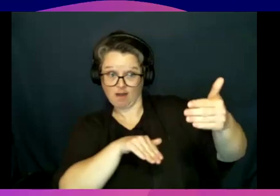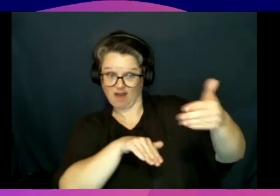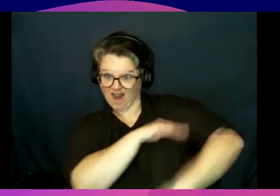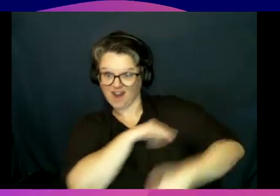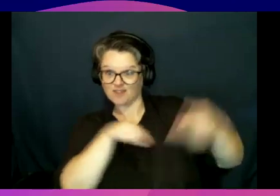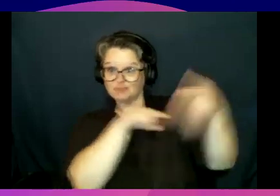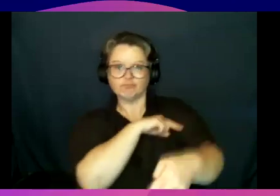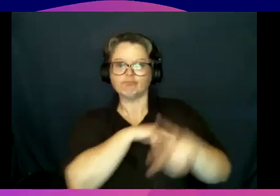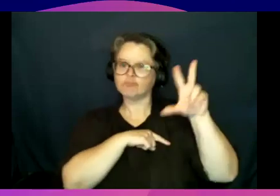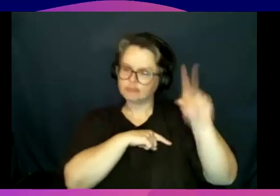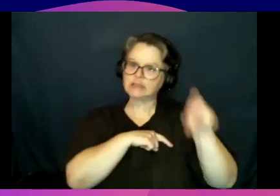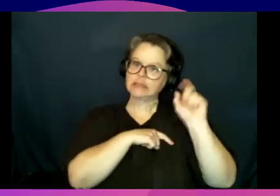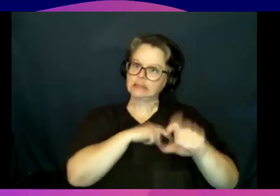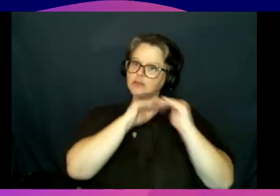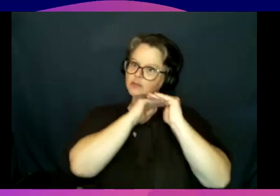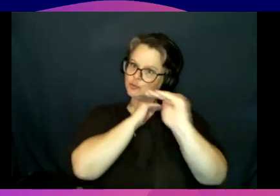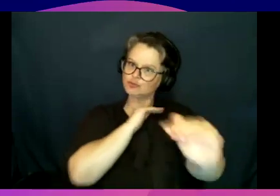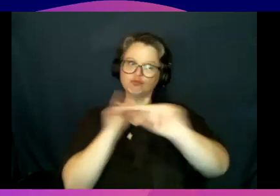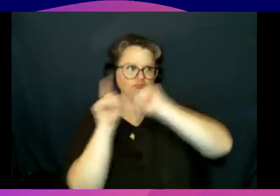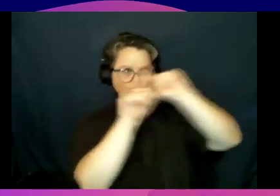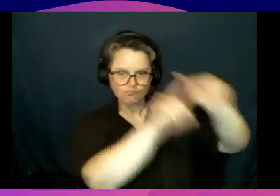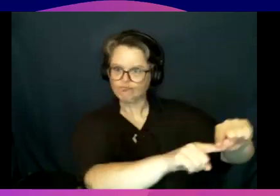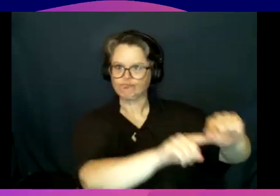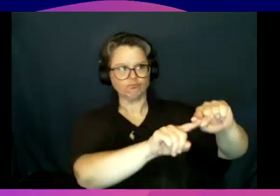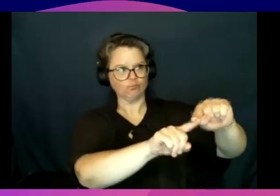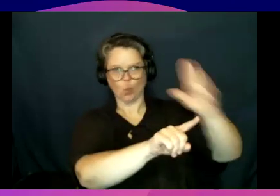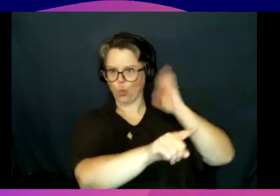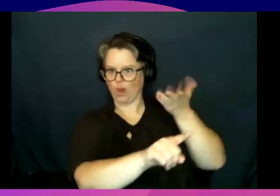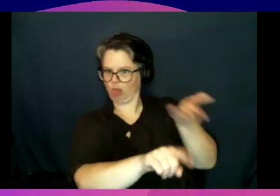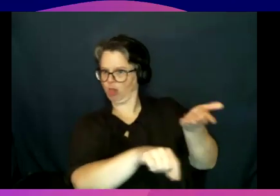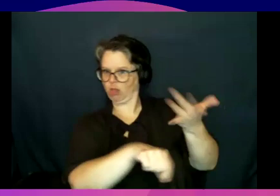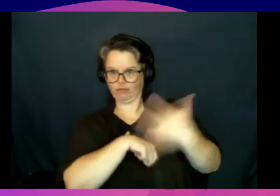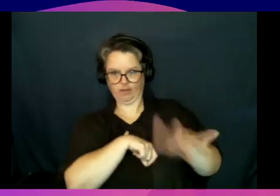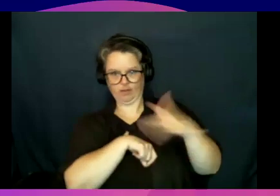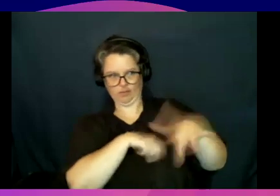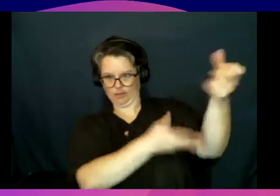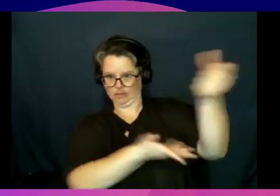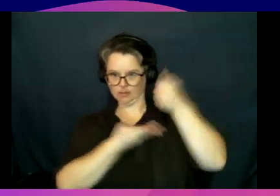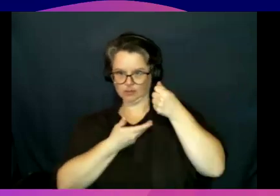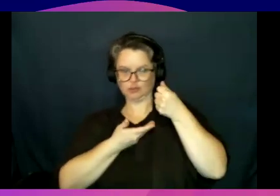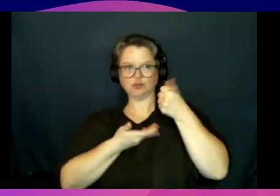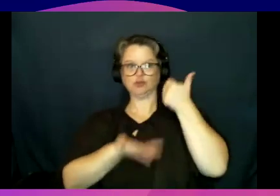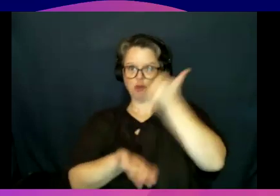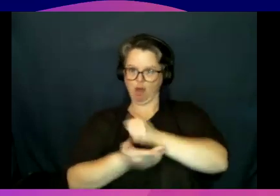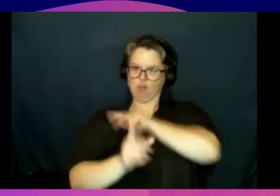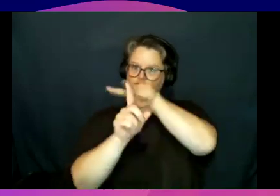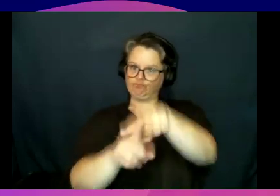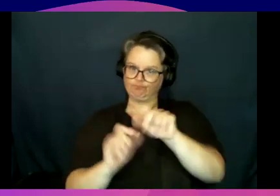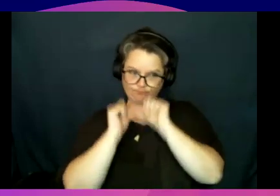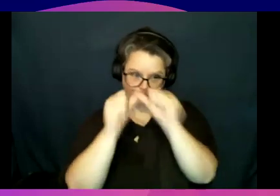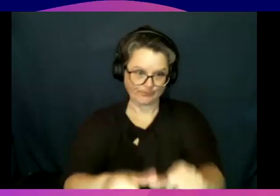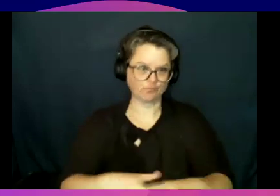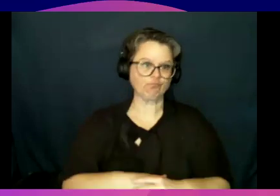Third, we need a comprehensive workforce strategy to be developed that addresses things like recruitment and retention,